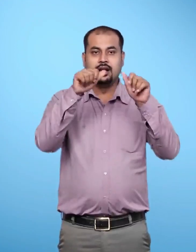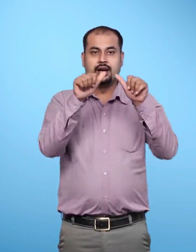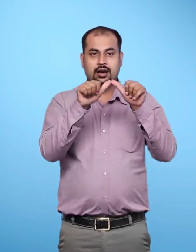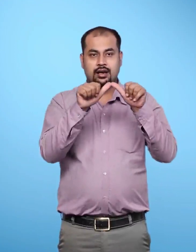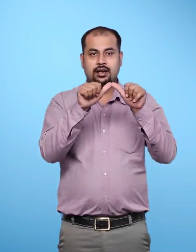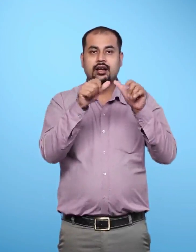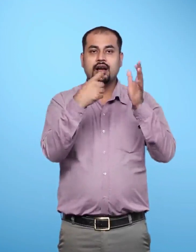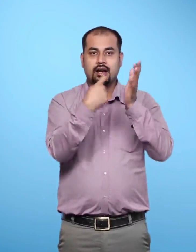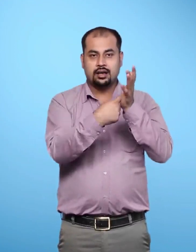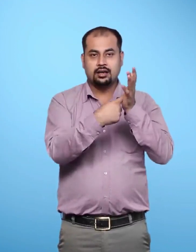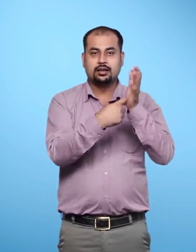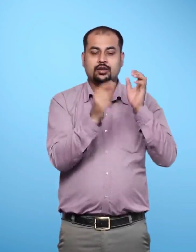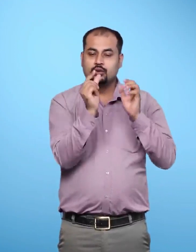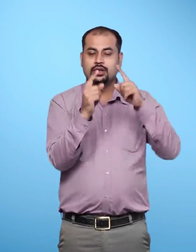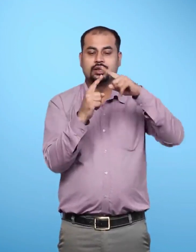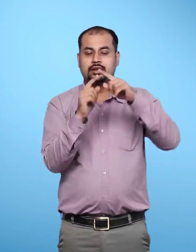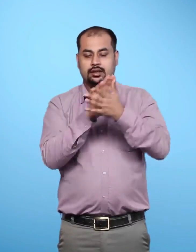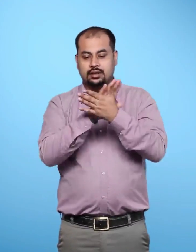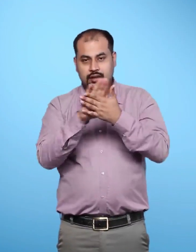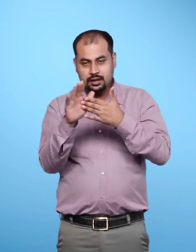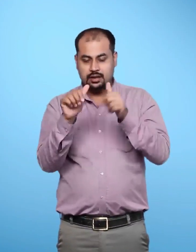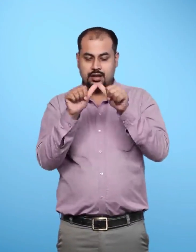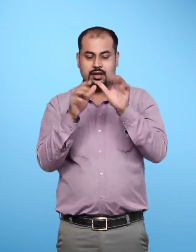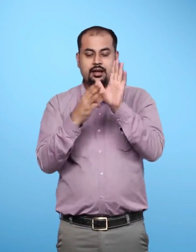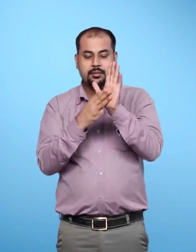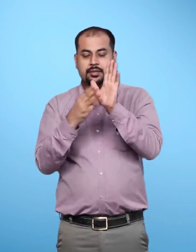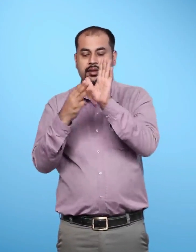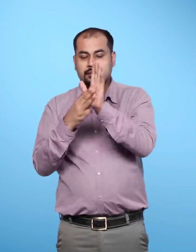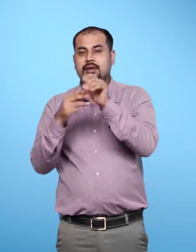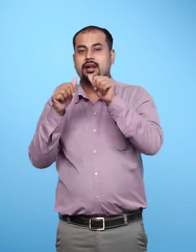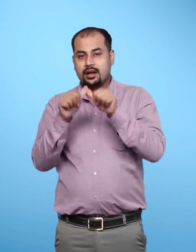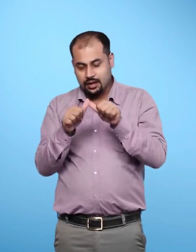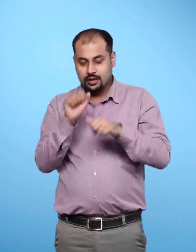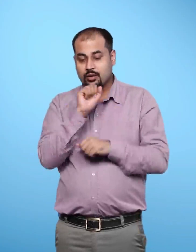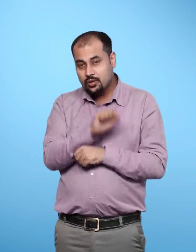Karuthamma sells squid for rupees 50 a kg.